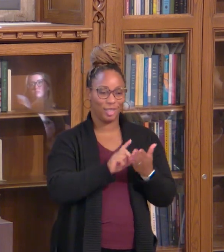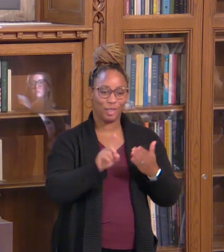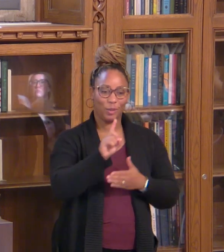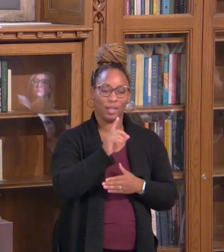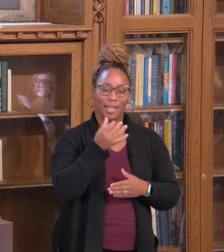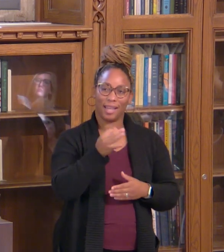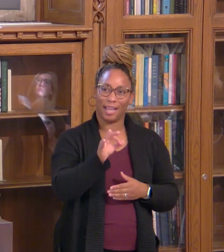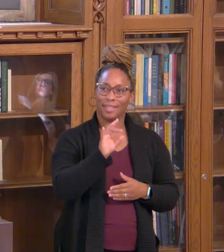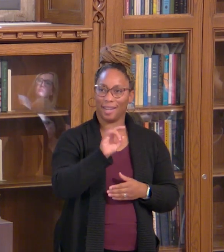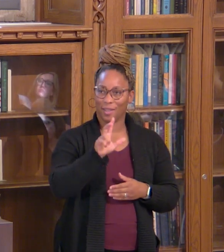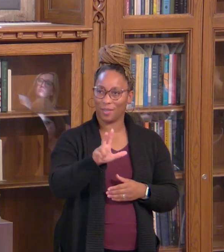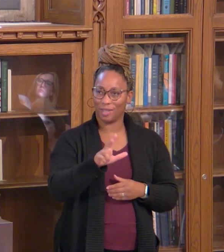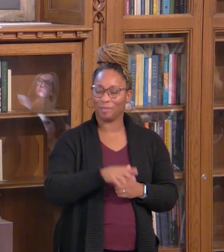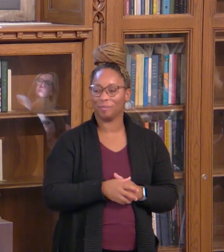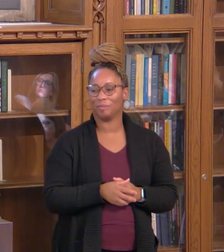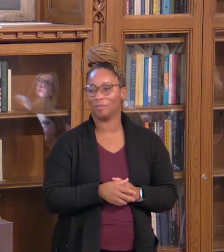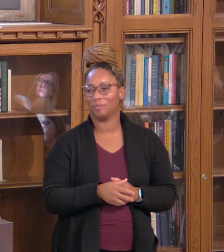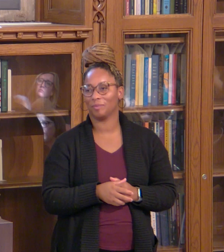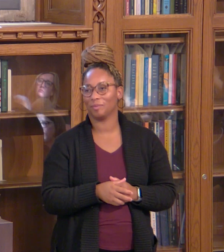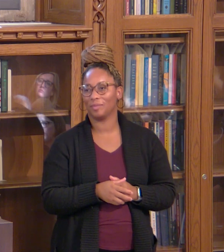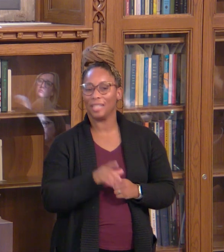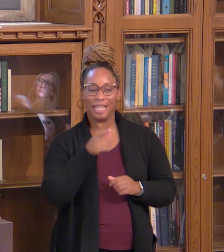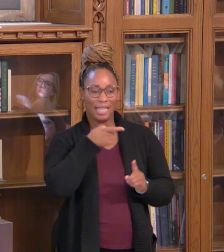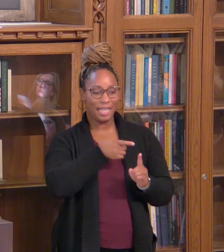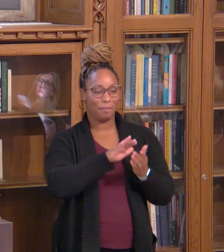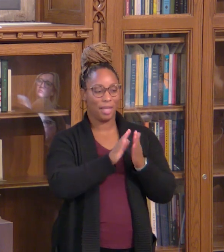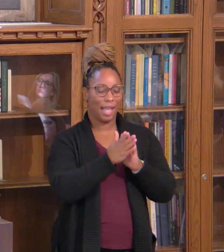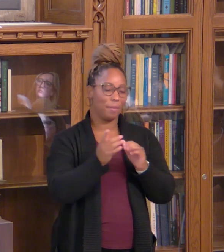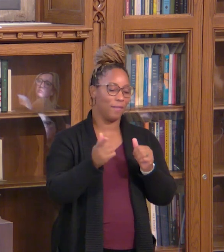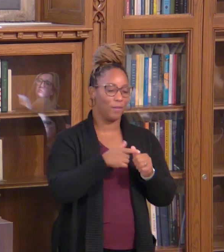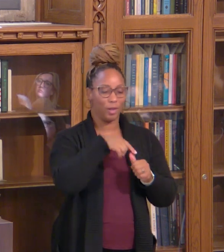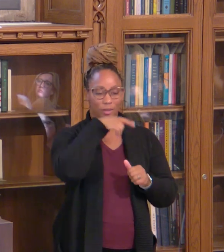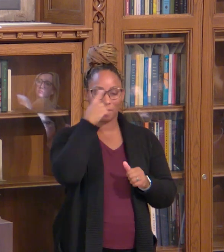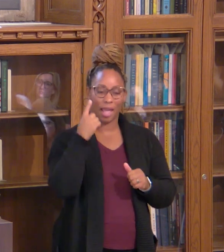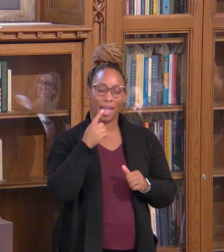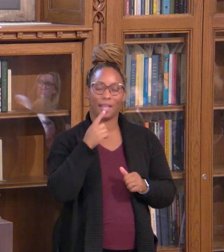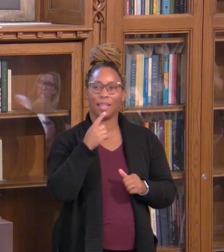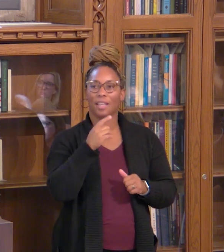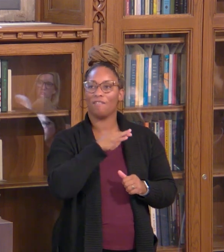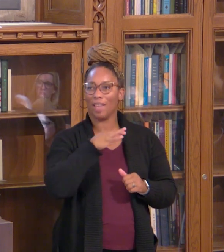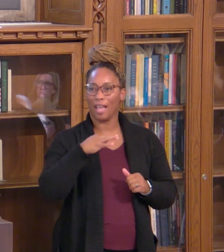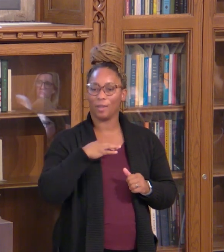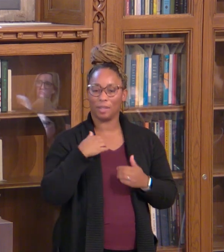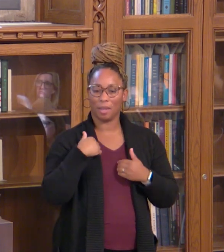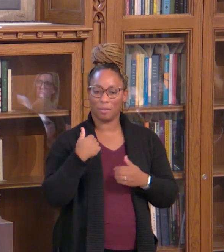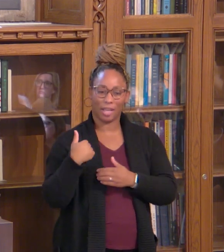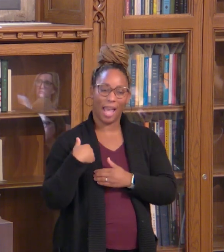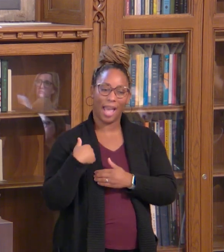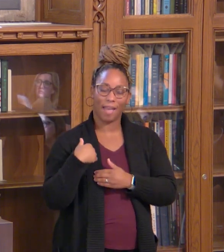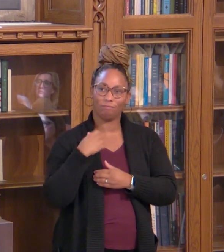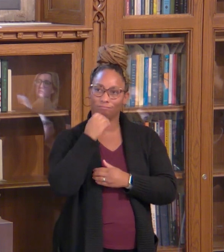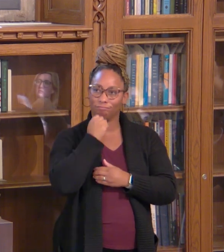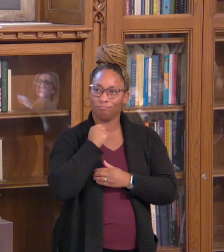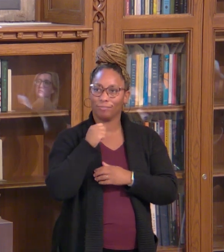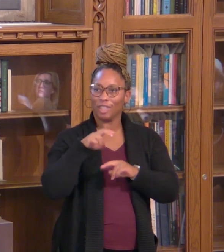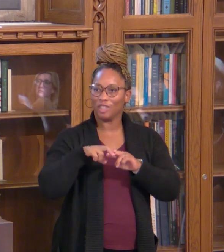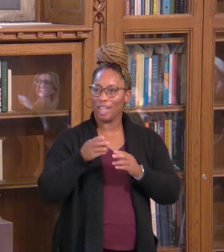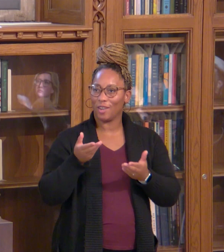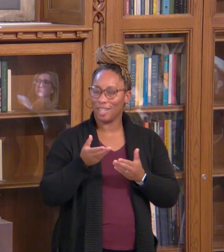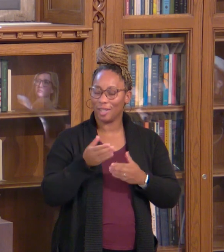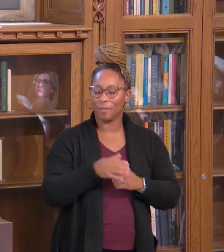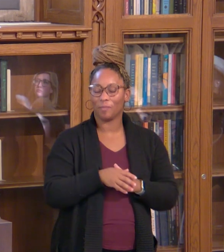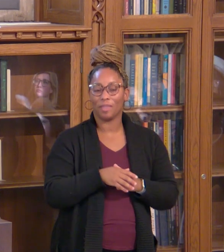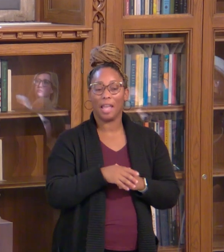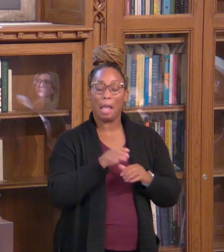in 1983 becoming the first black faculty member to hold an endowed chair at this University and we're